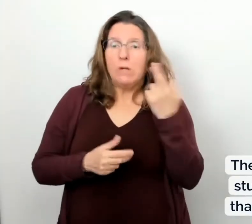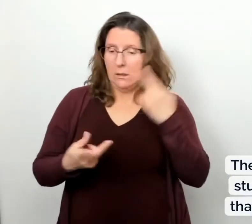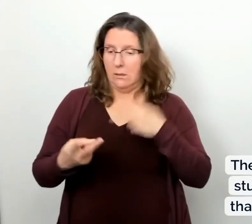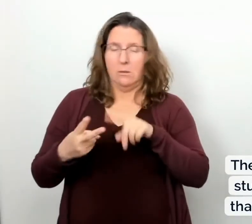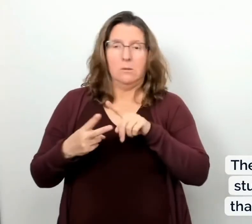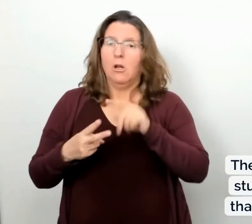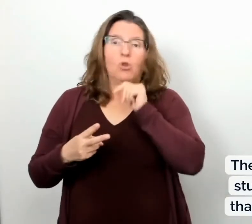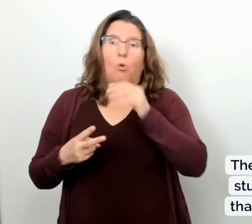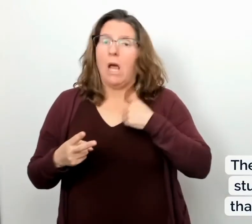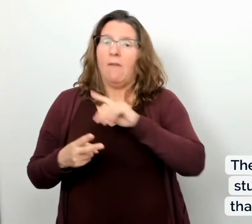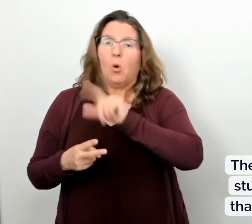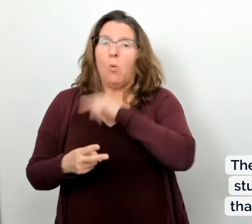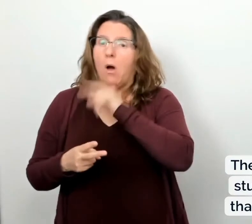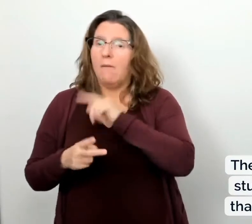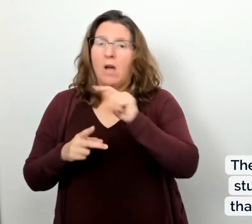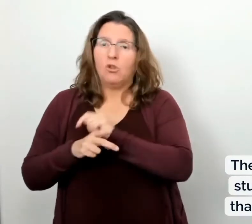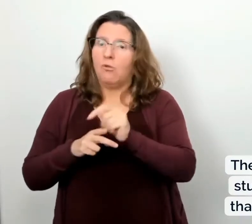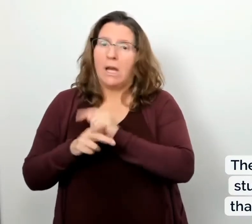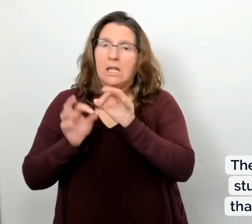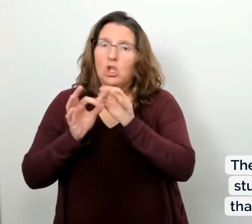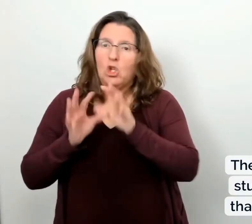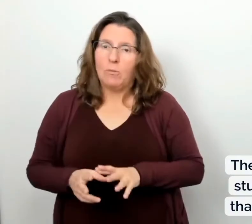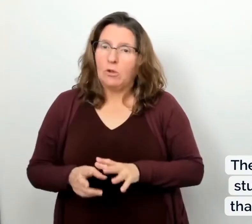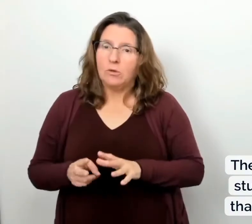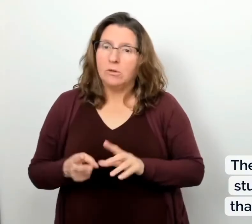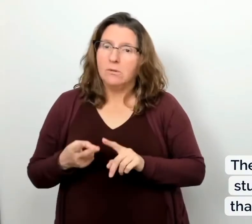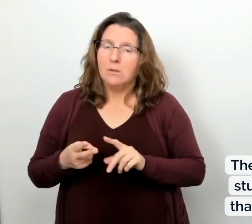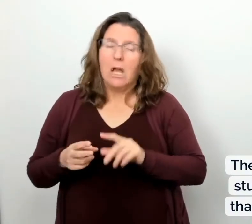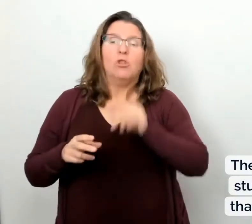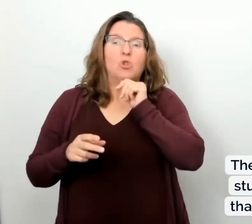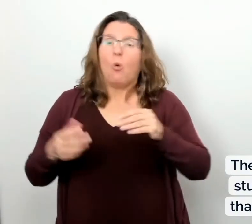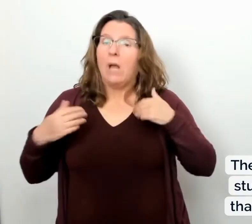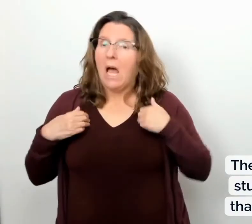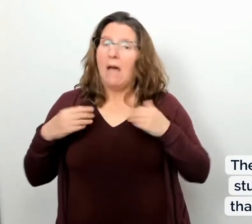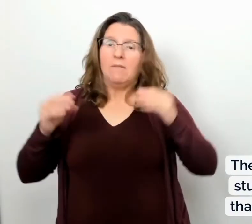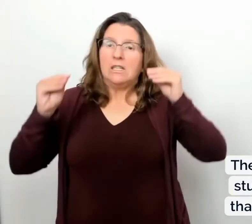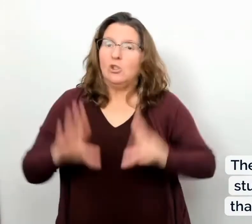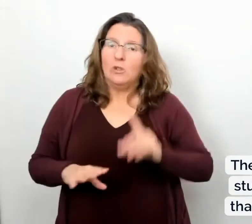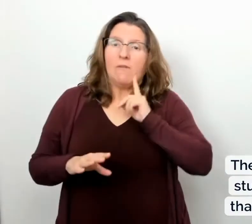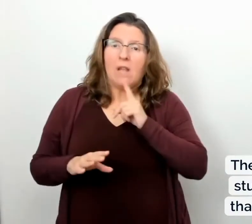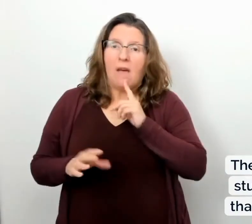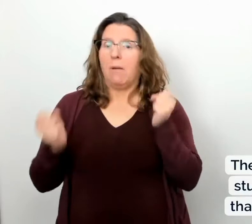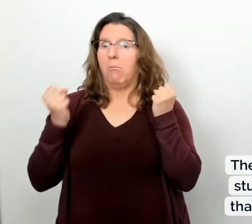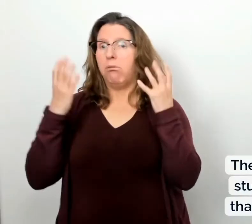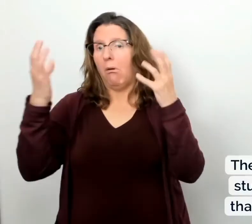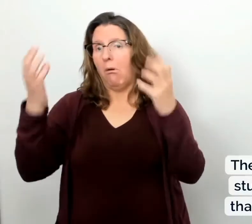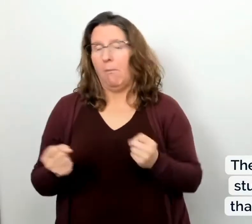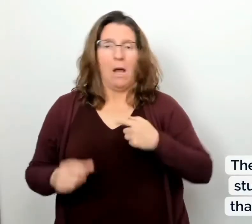In part because there are not appropriately trained interpreters, and because they don't have any fluent signing teachers of the